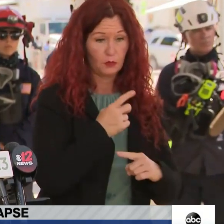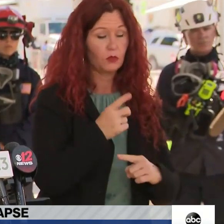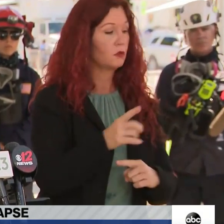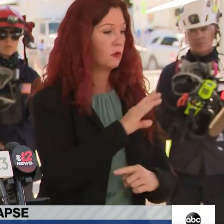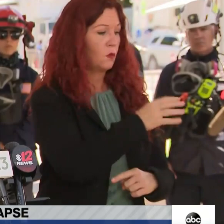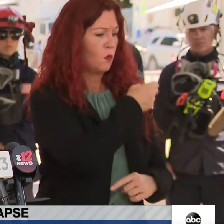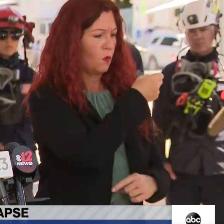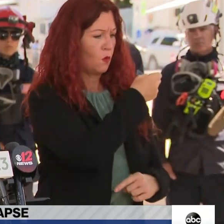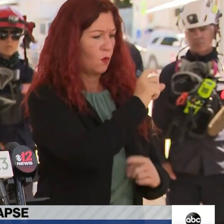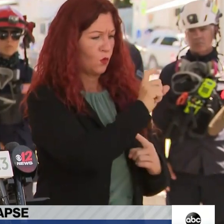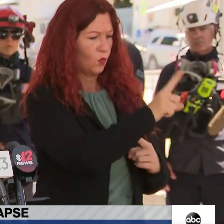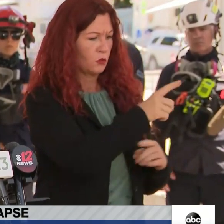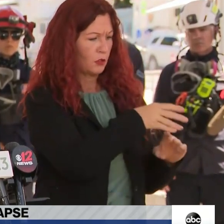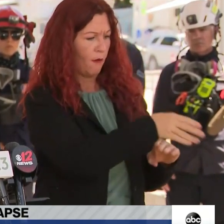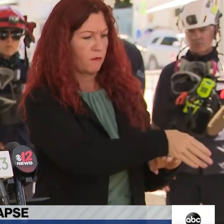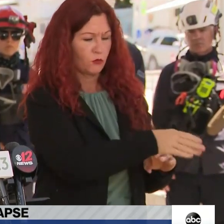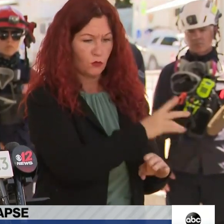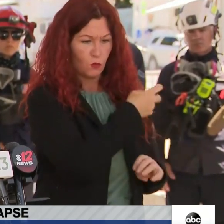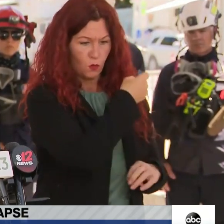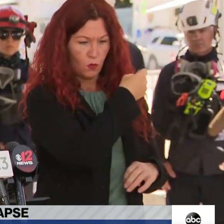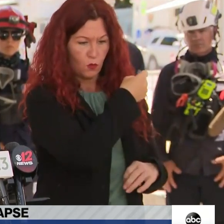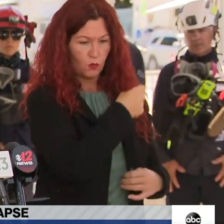We're going to do questions after.